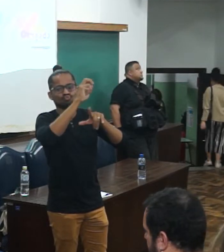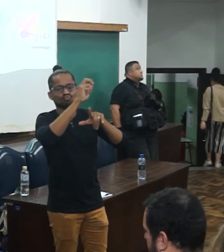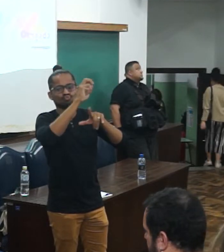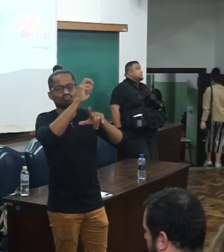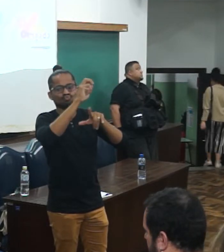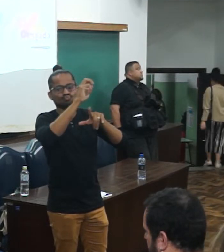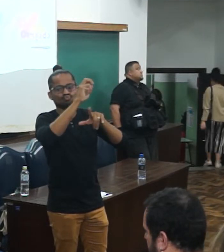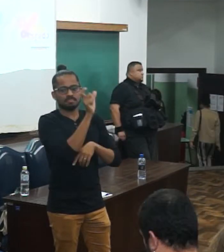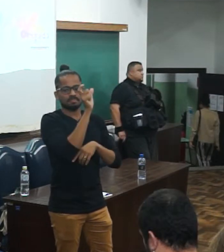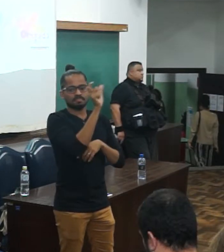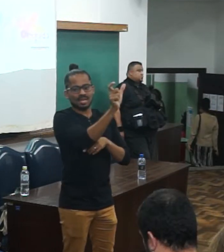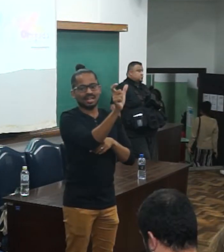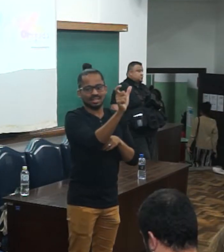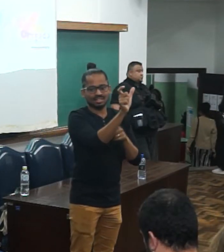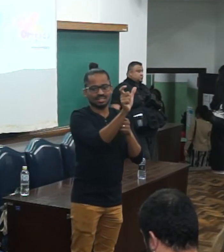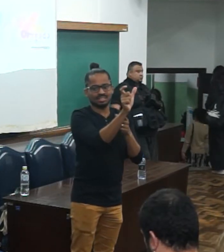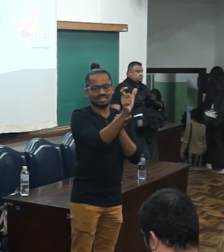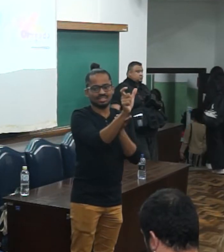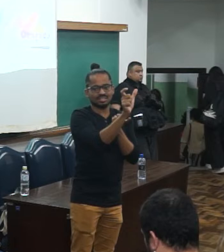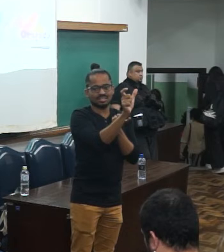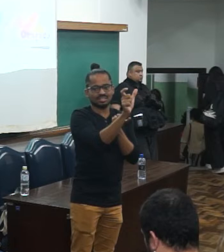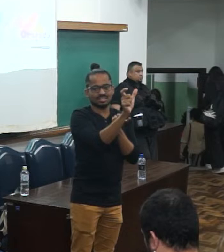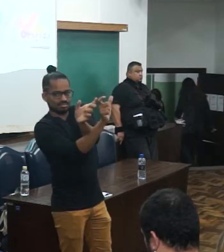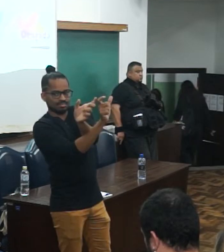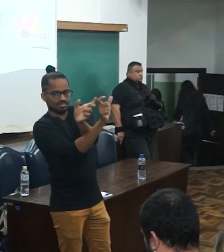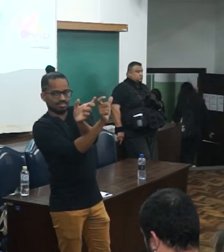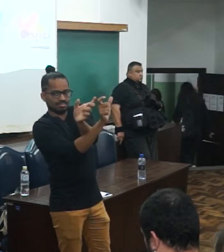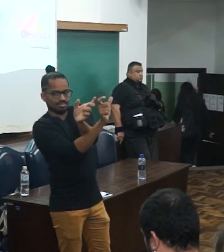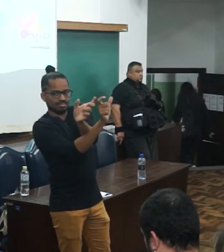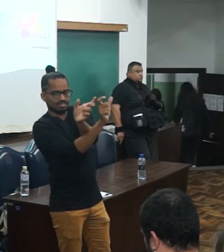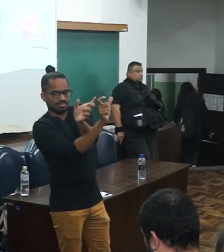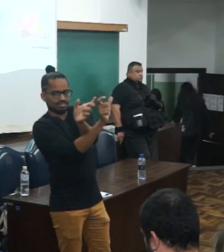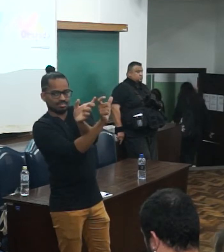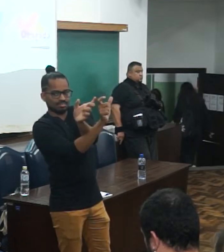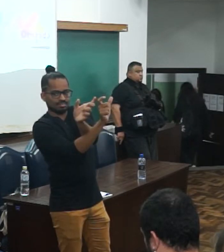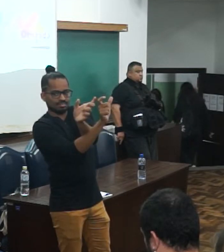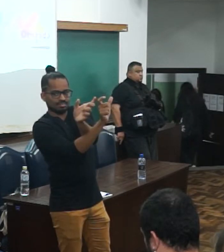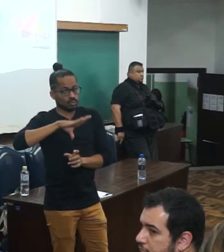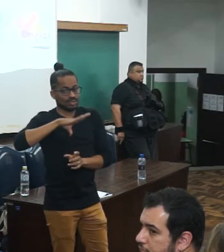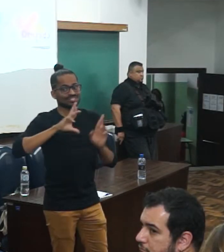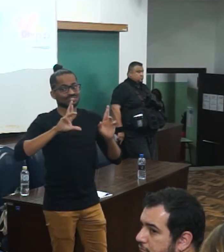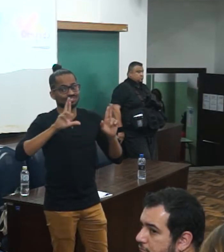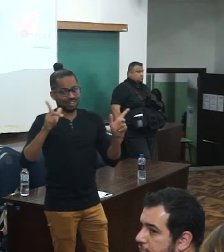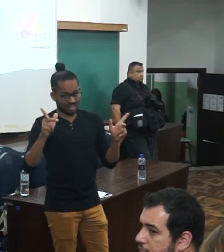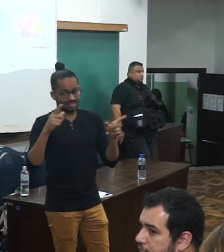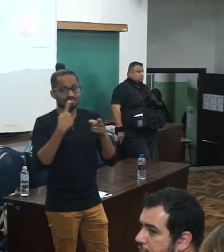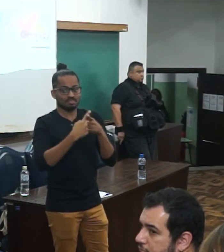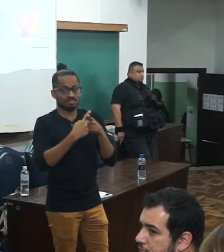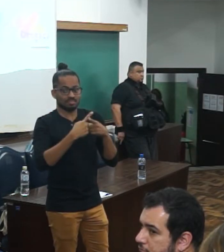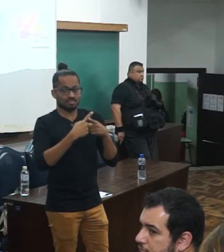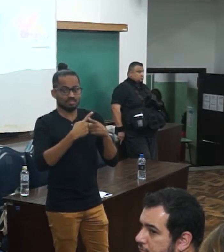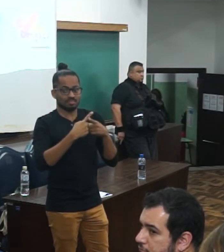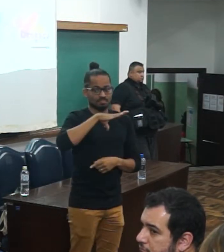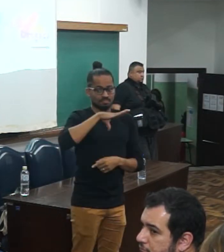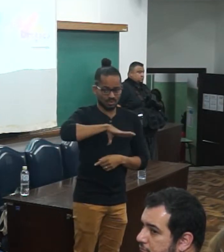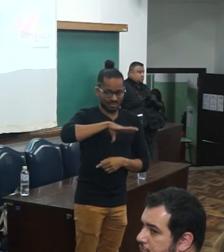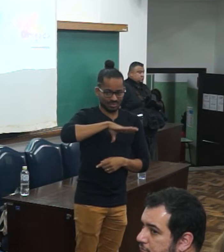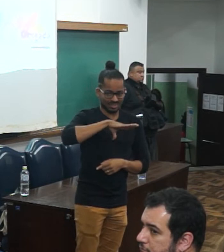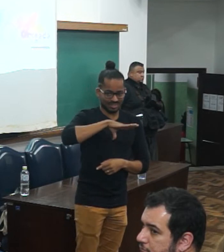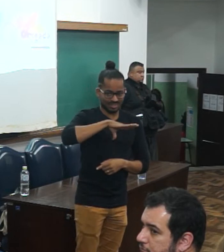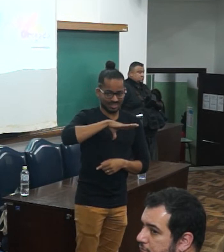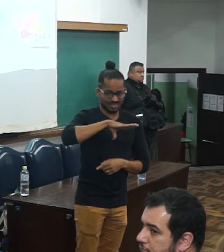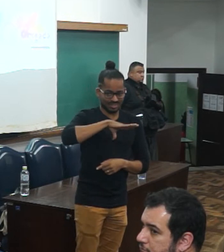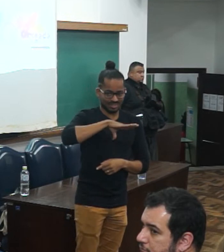that came first than the last one. In Portuguese, this is different, because for us, the word